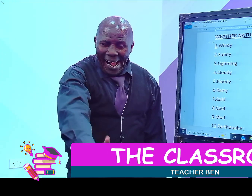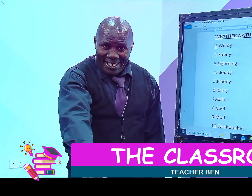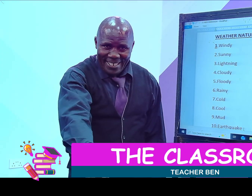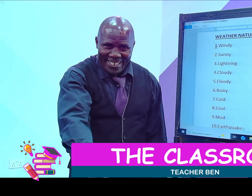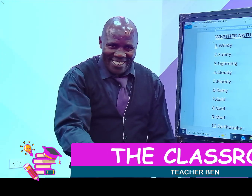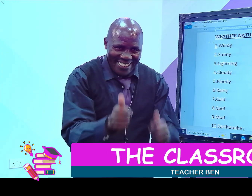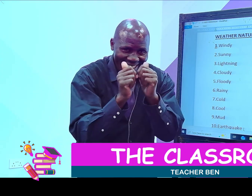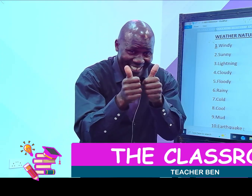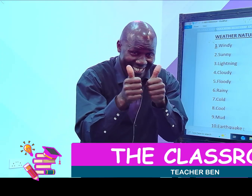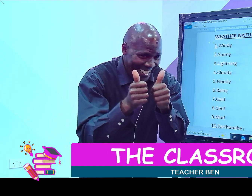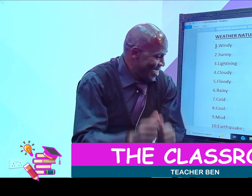lightning.